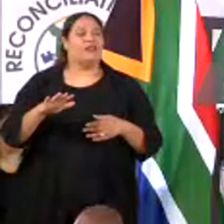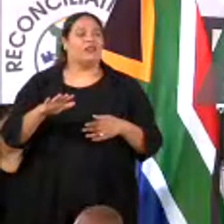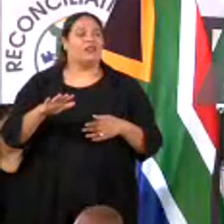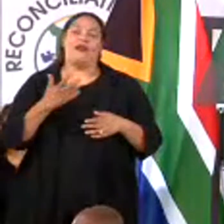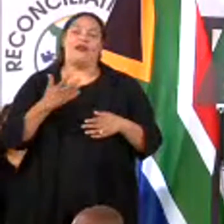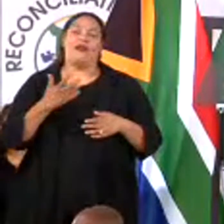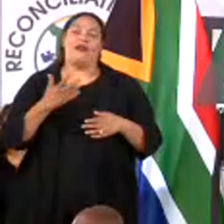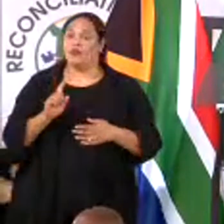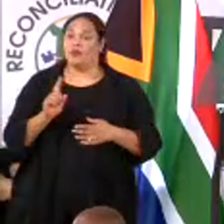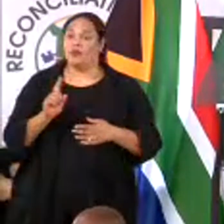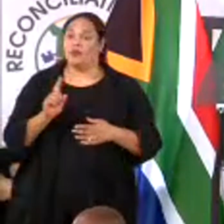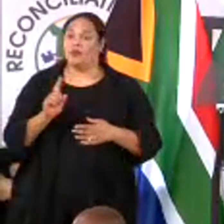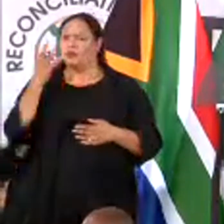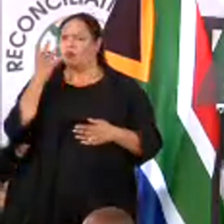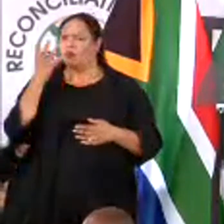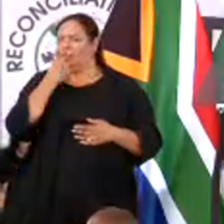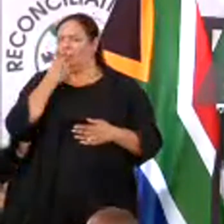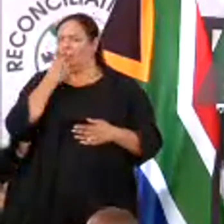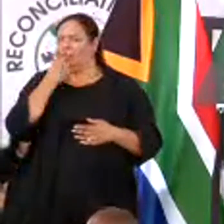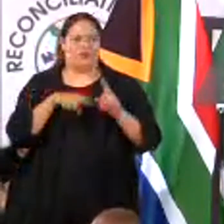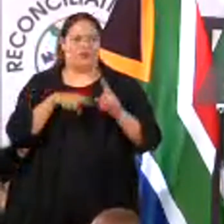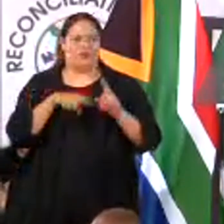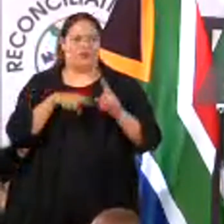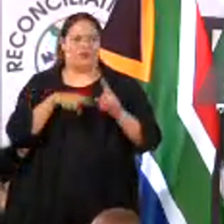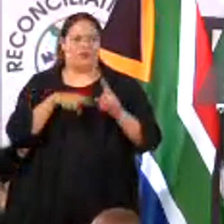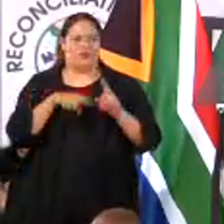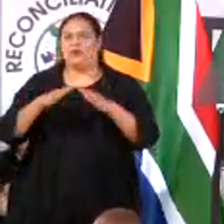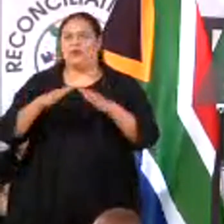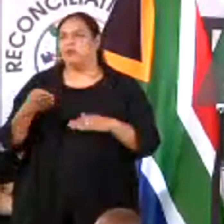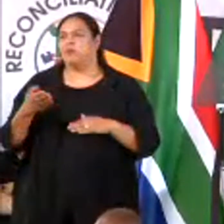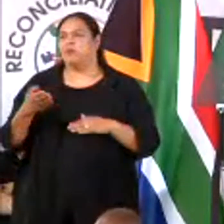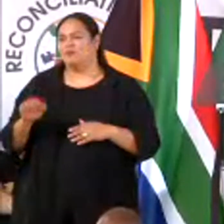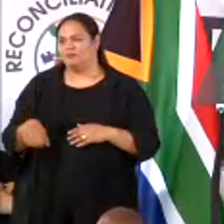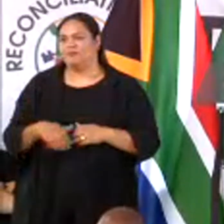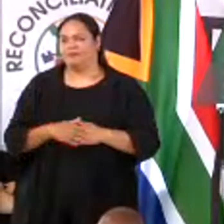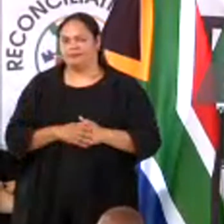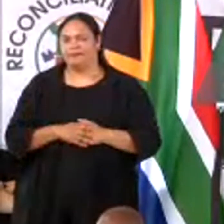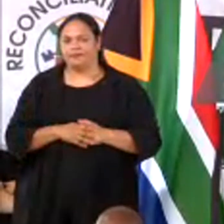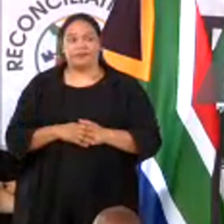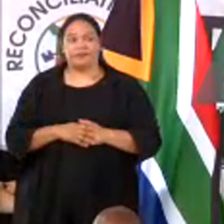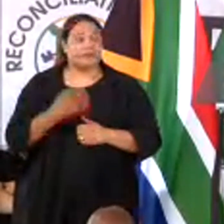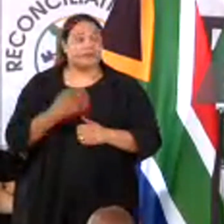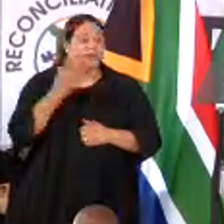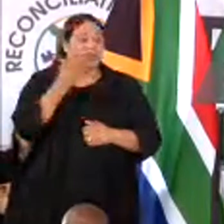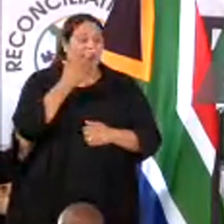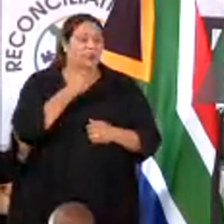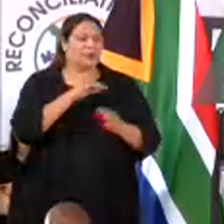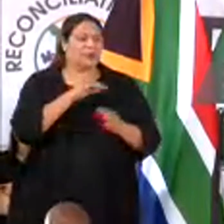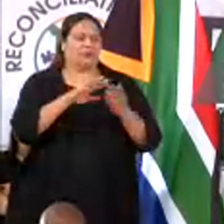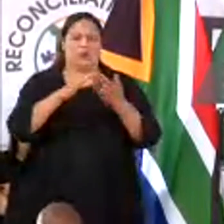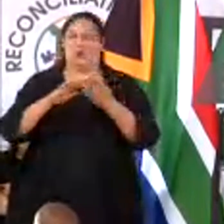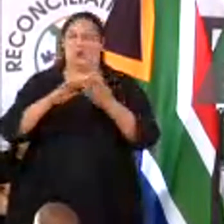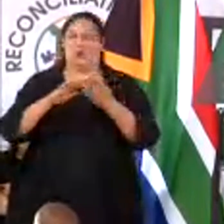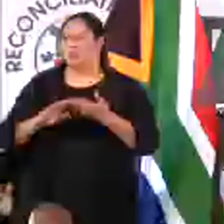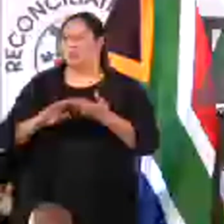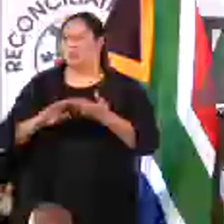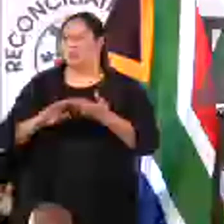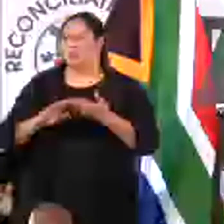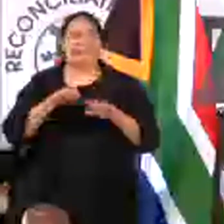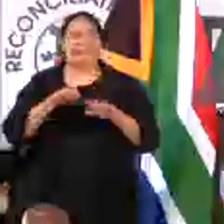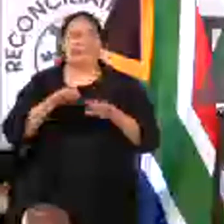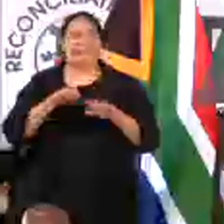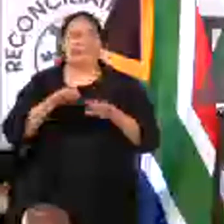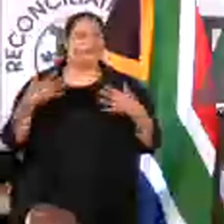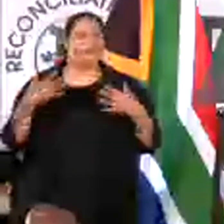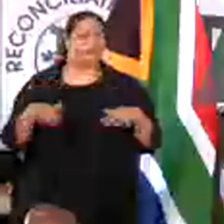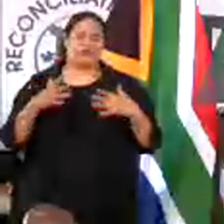we have a beautiful and diverse community. A beautiful community that has